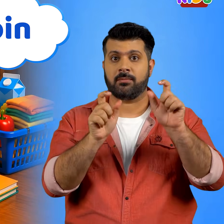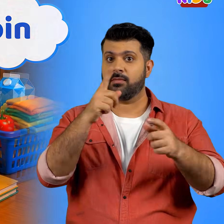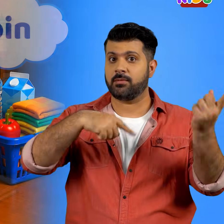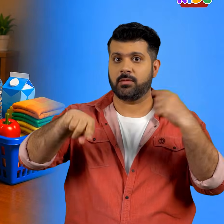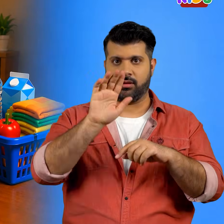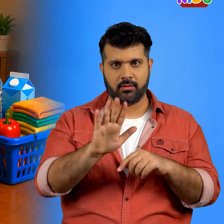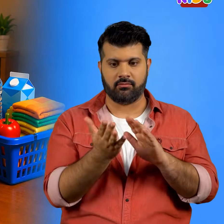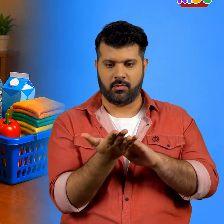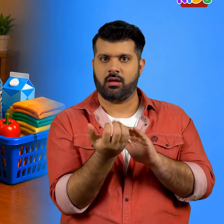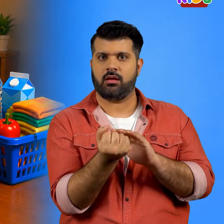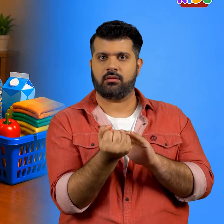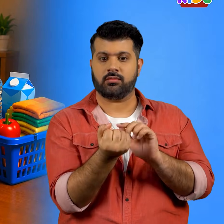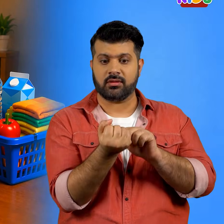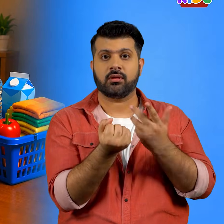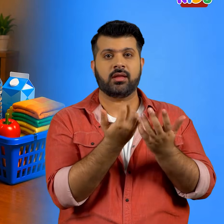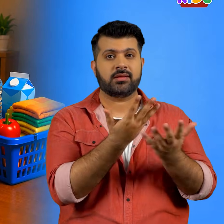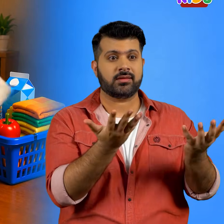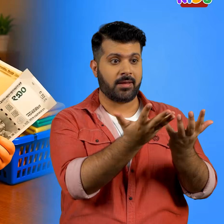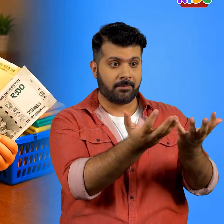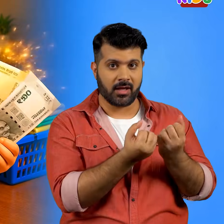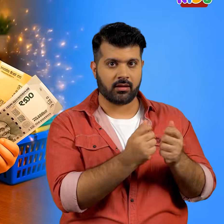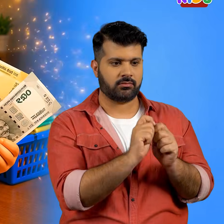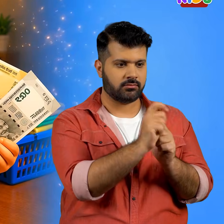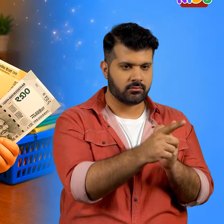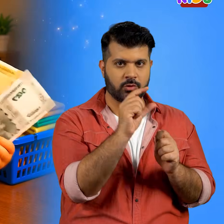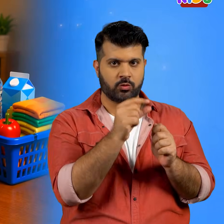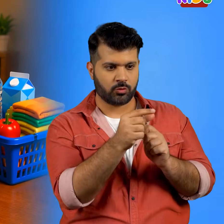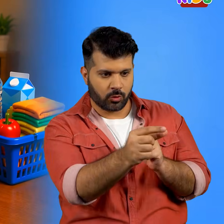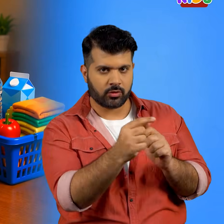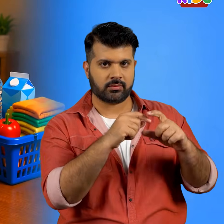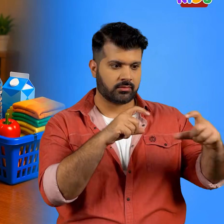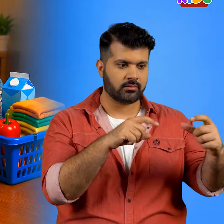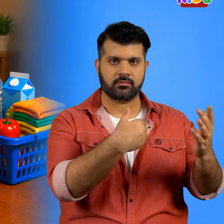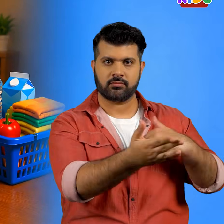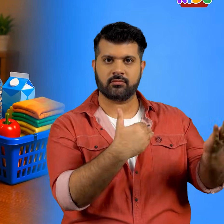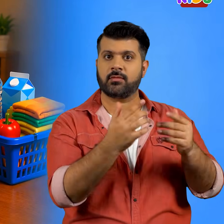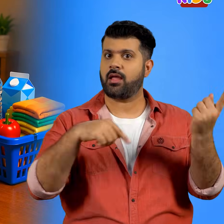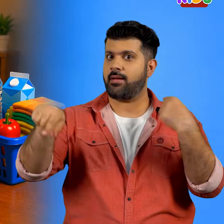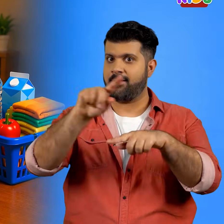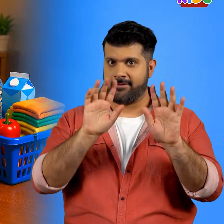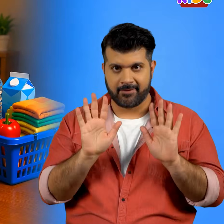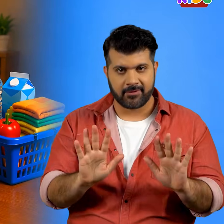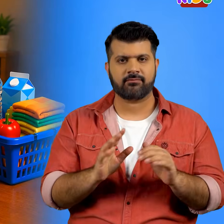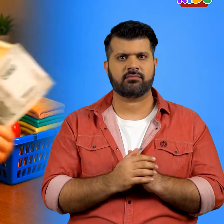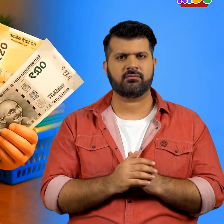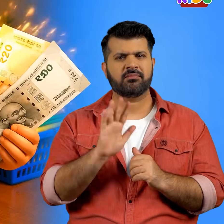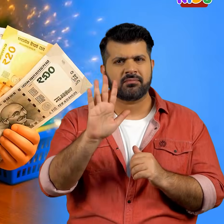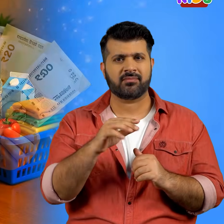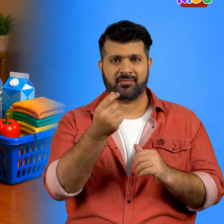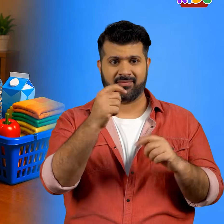metal. Both cash and coins are physical money that we can use to buy things. Notes